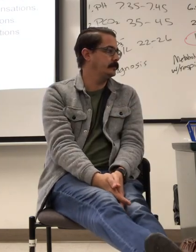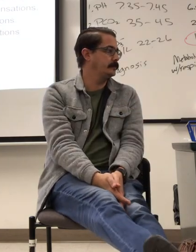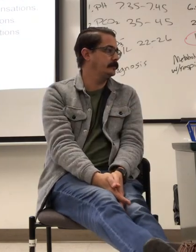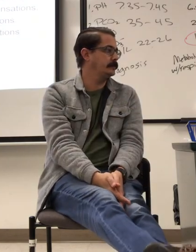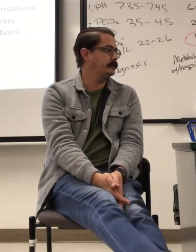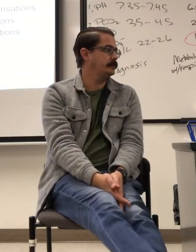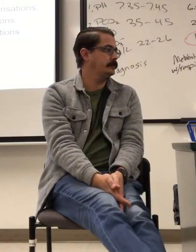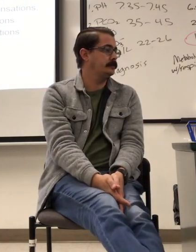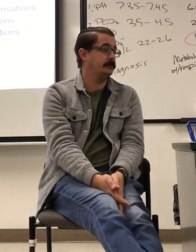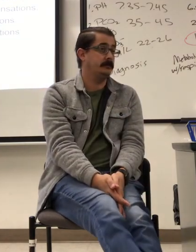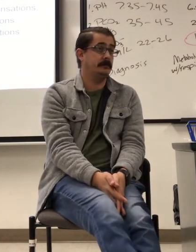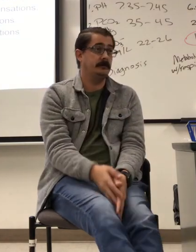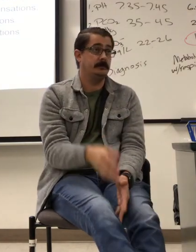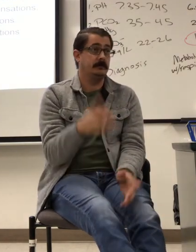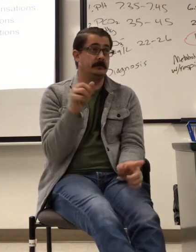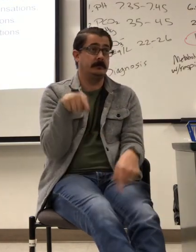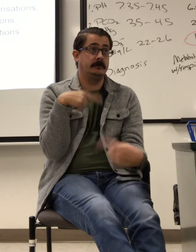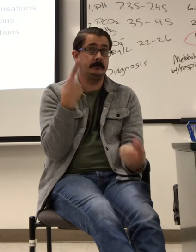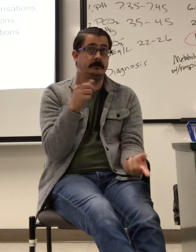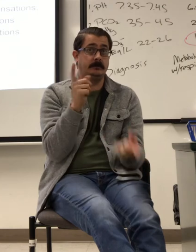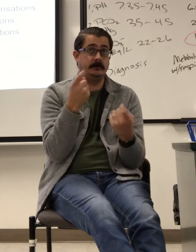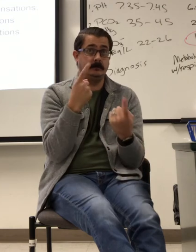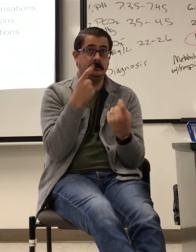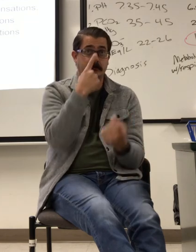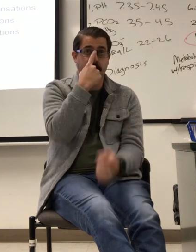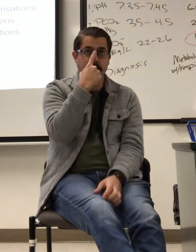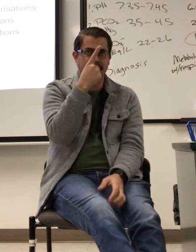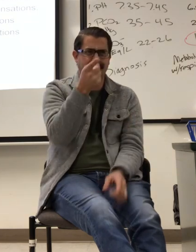Okay, at this point, are there any questions?